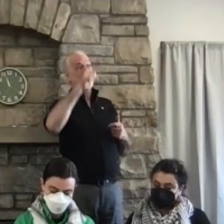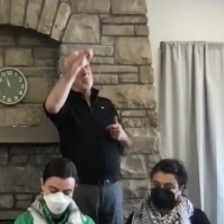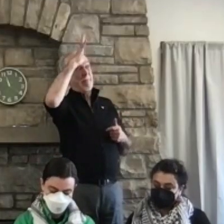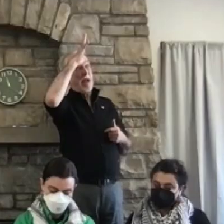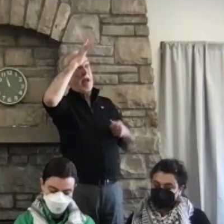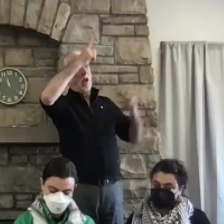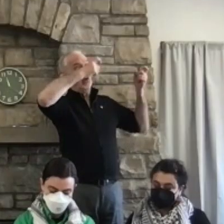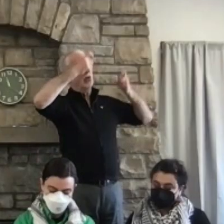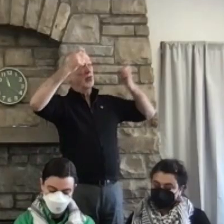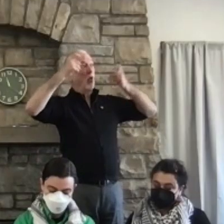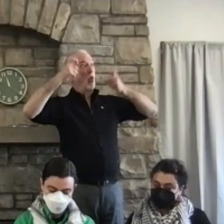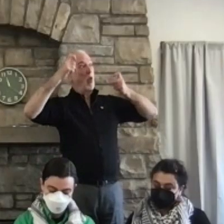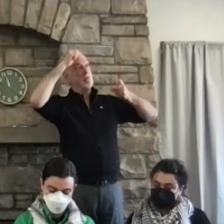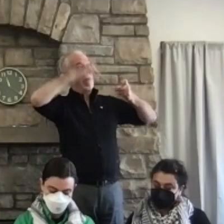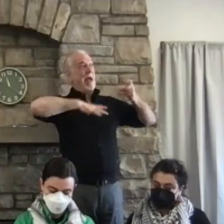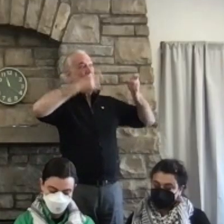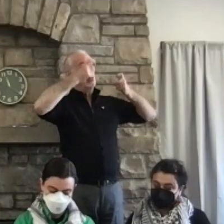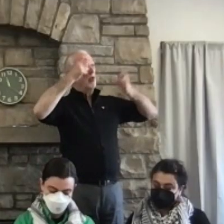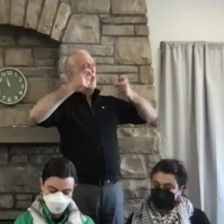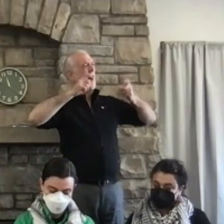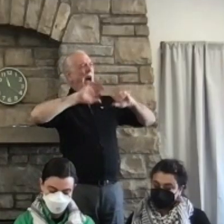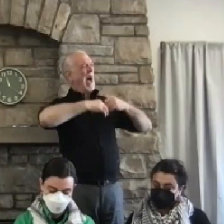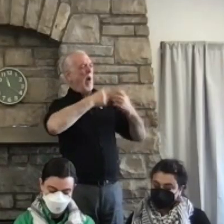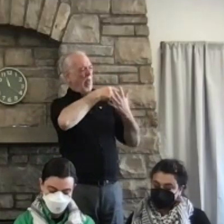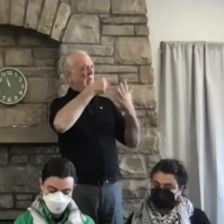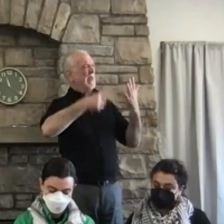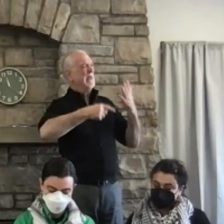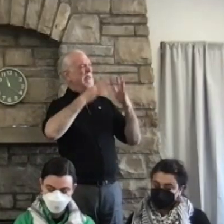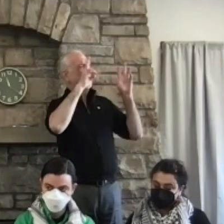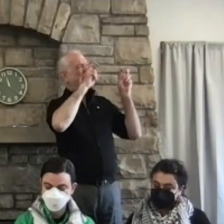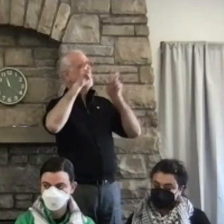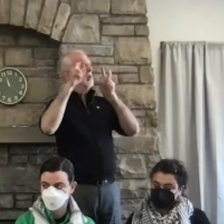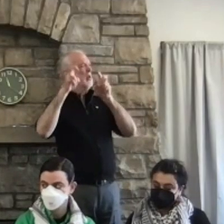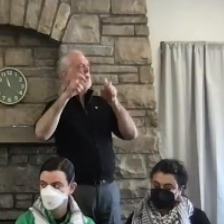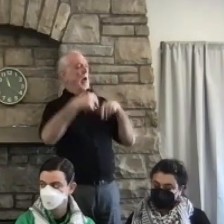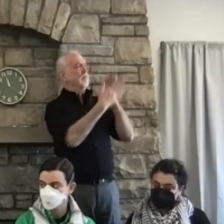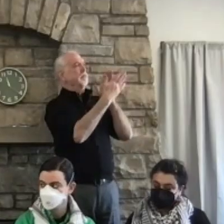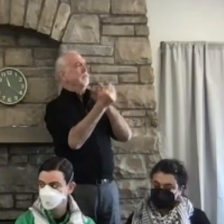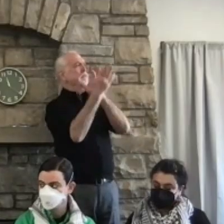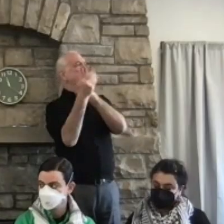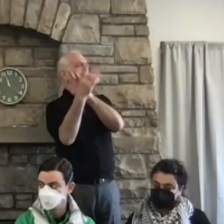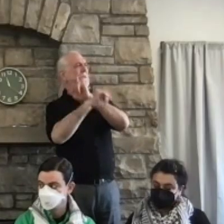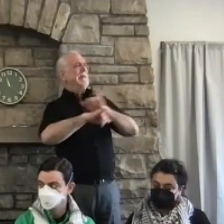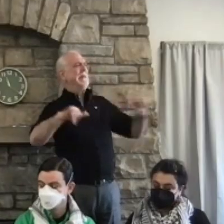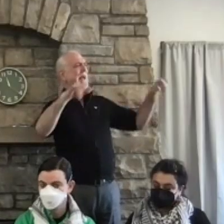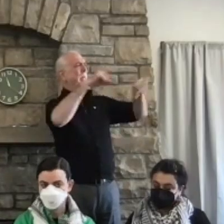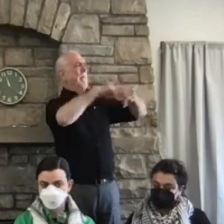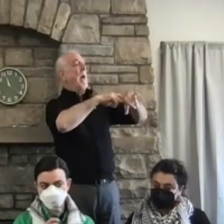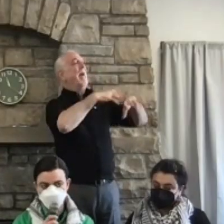disability? And how can we address these systemic issues simultaneously to create broader social